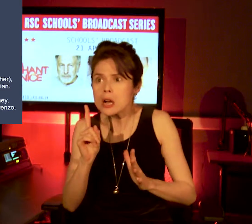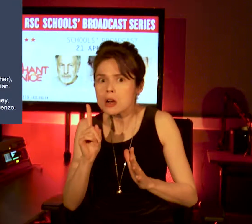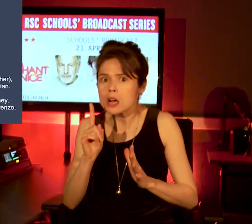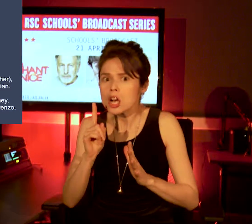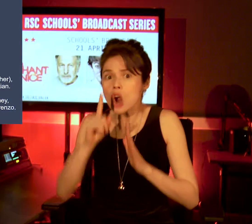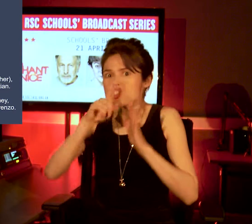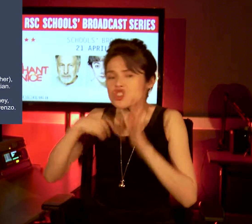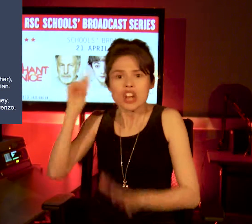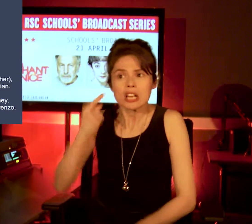loves Lorenzo.